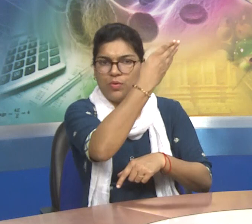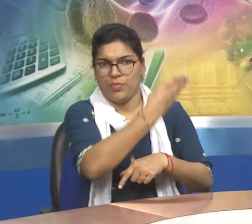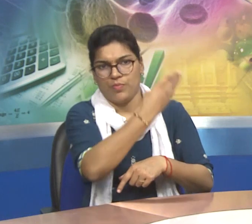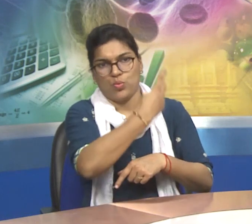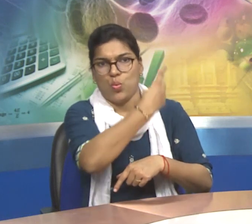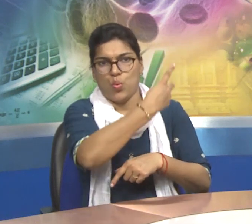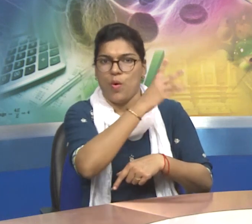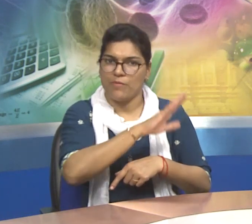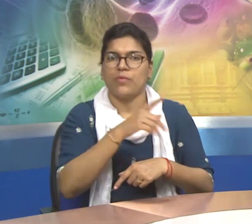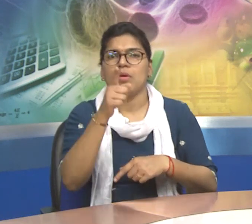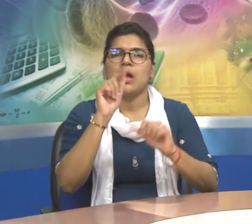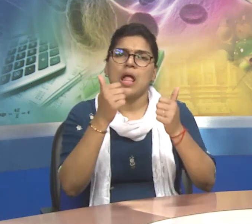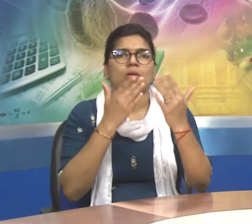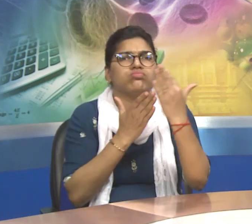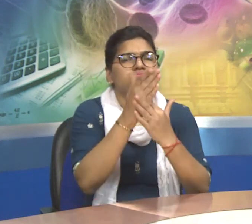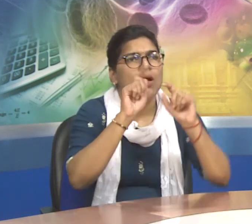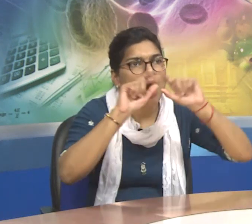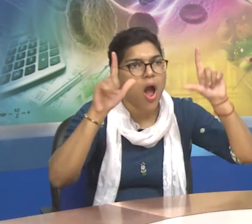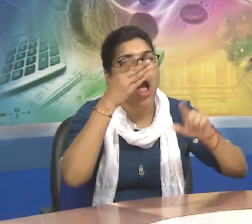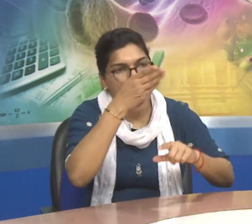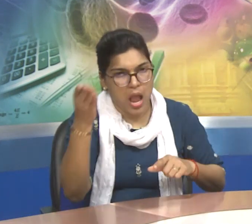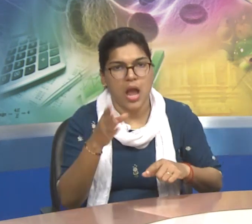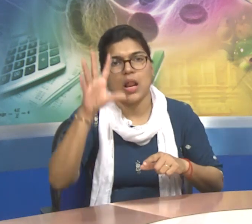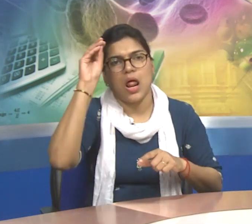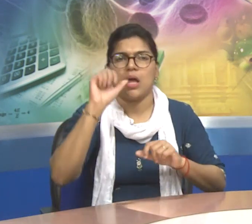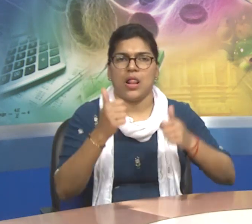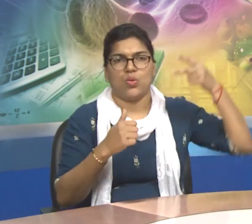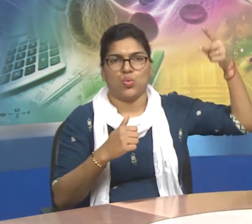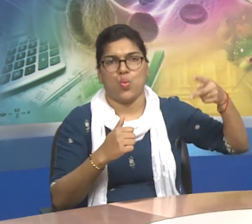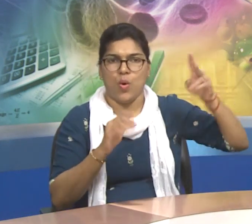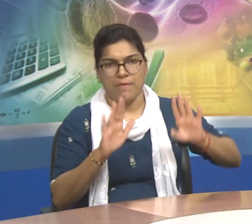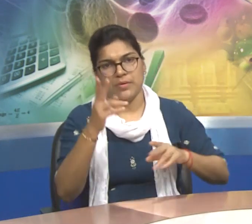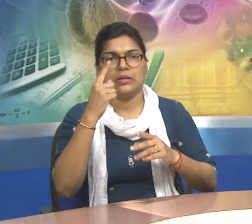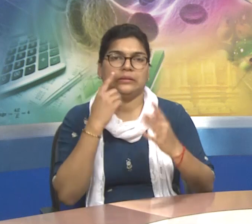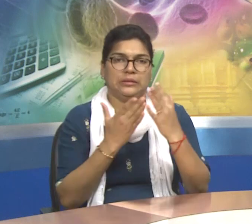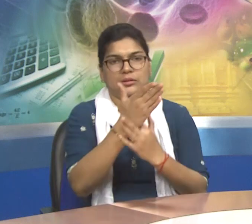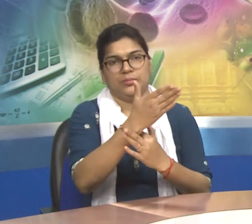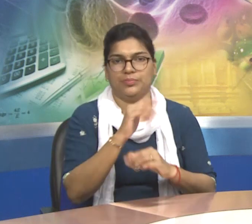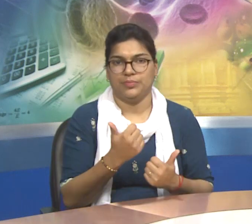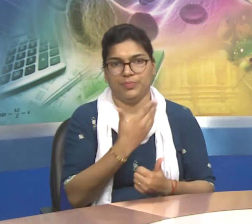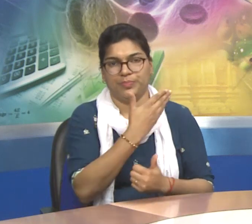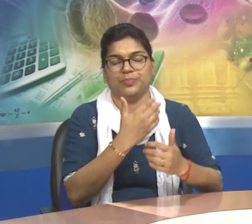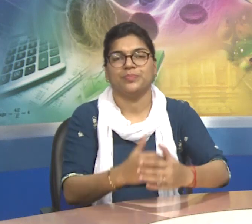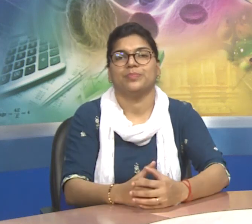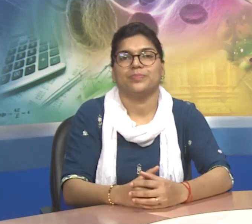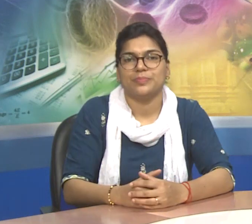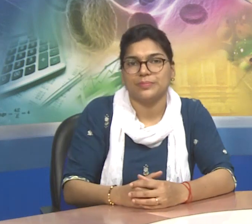are these 2 points you can see online, and you can search. You can go through these links.